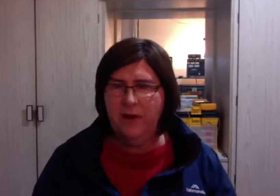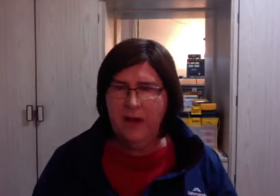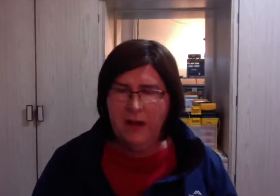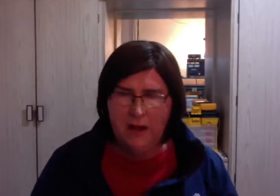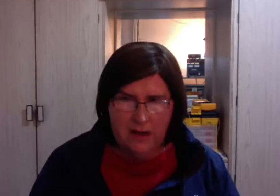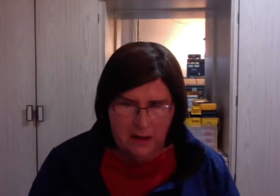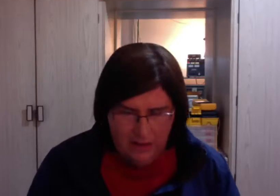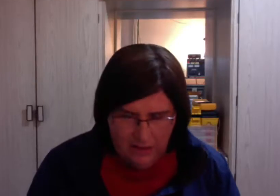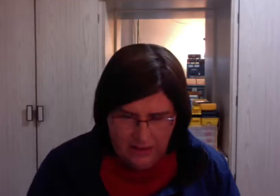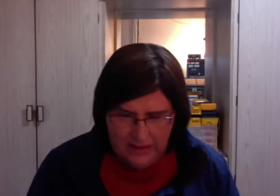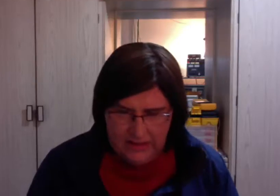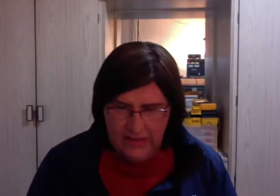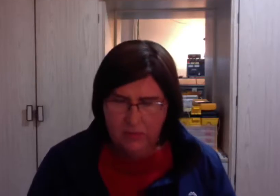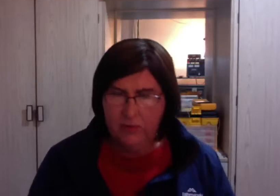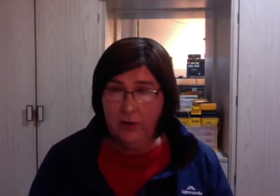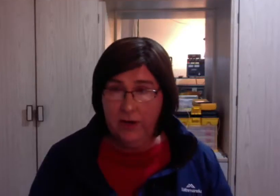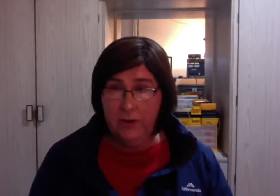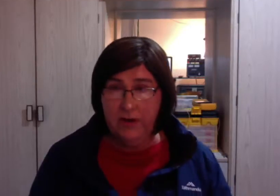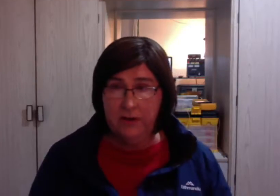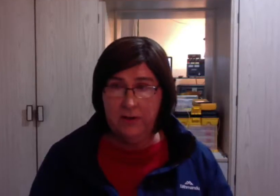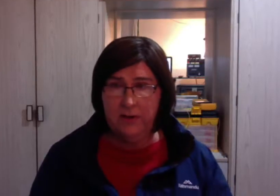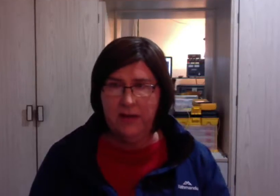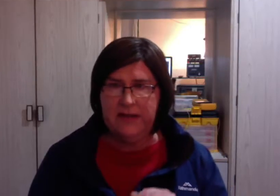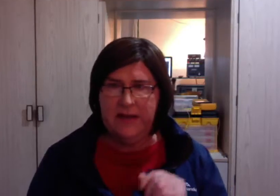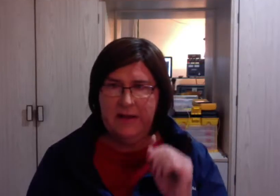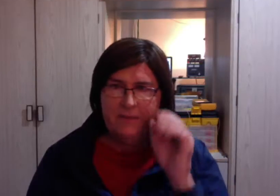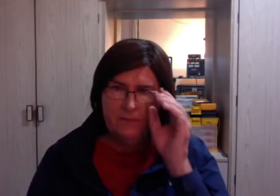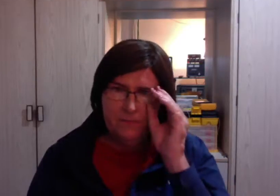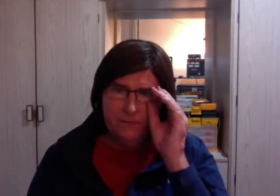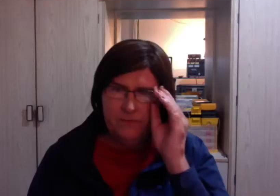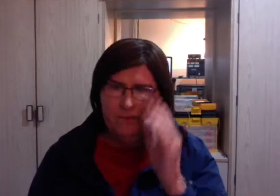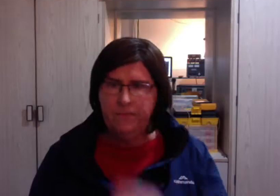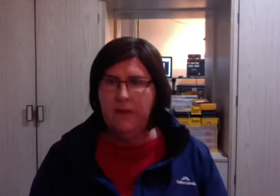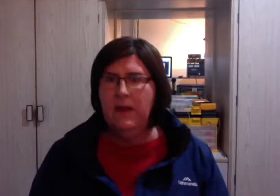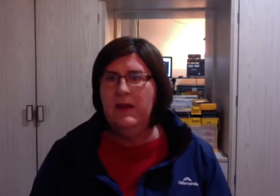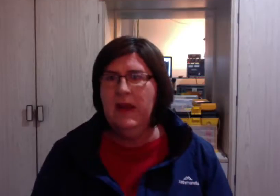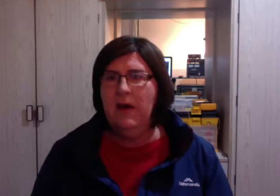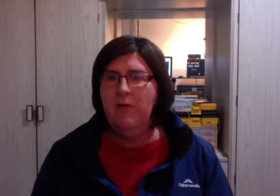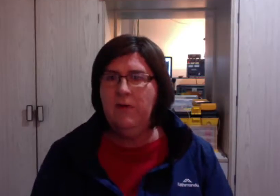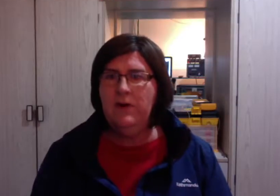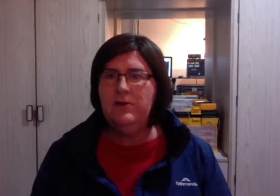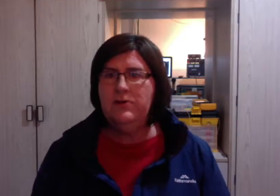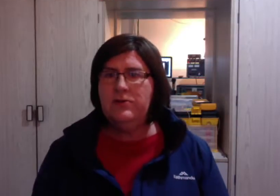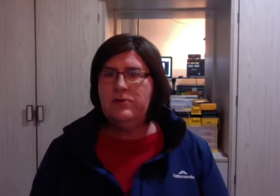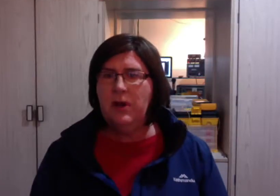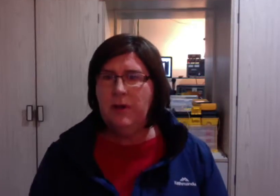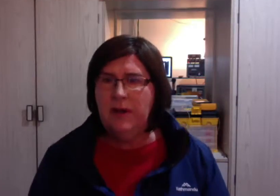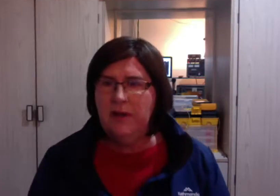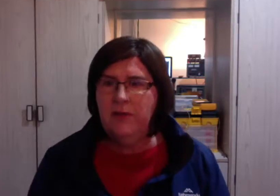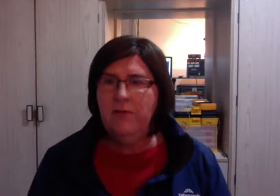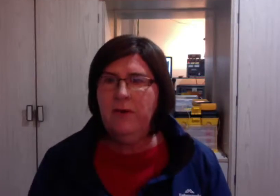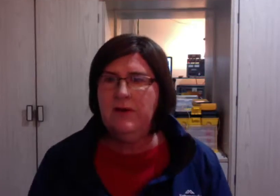site and we'll slot you into a date. Now, off-road towing, is it off-road